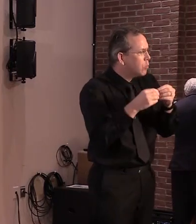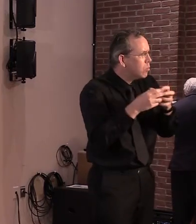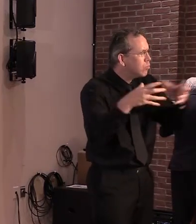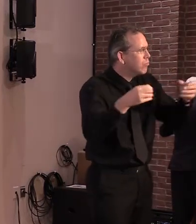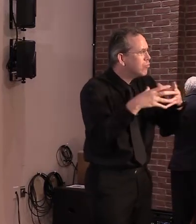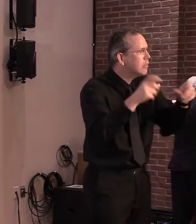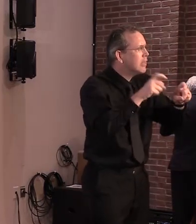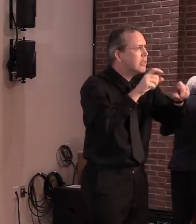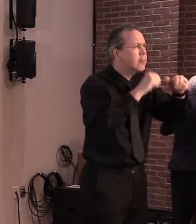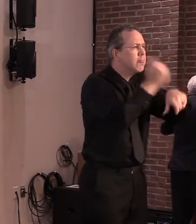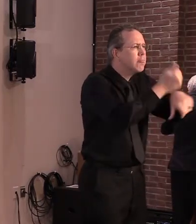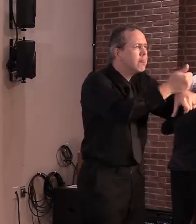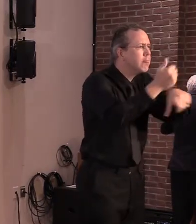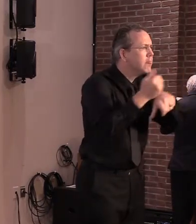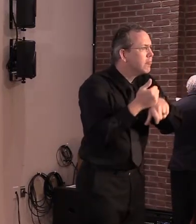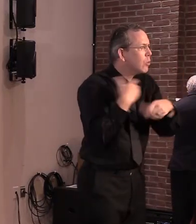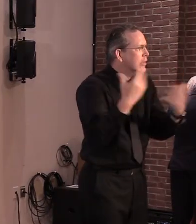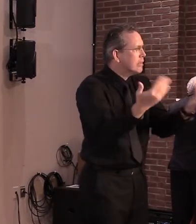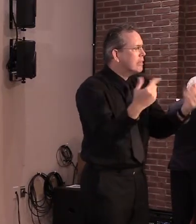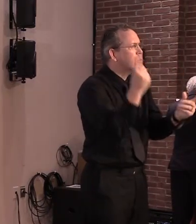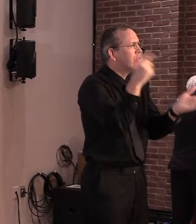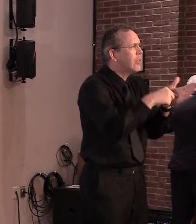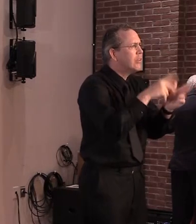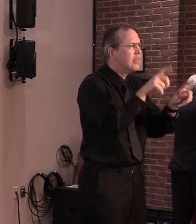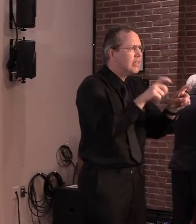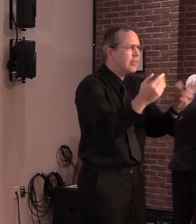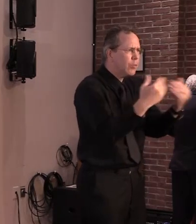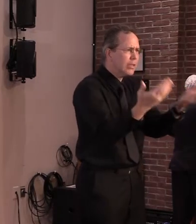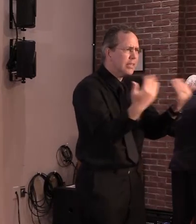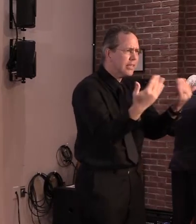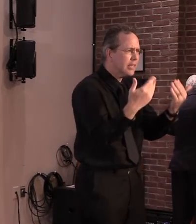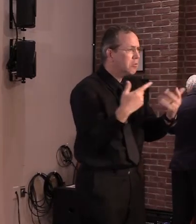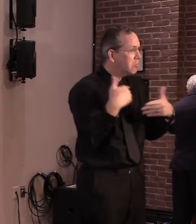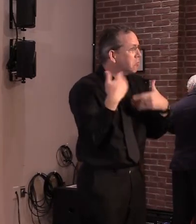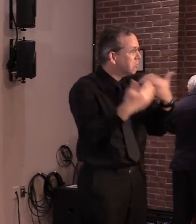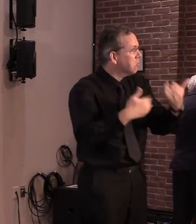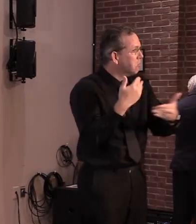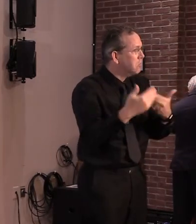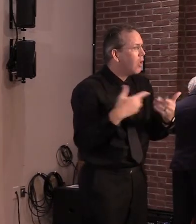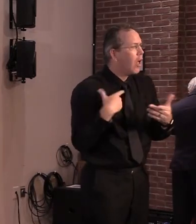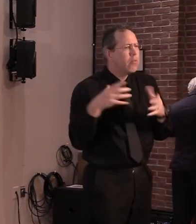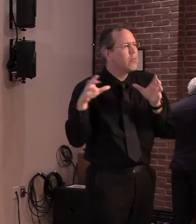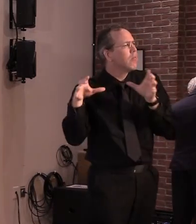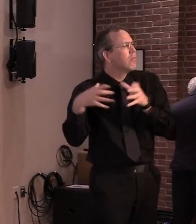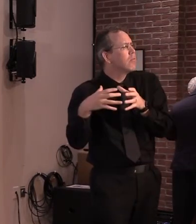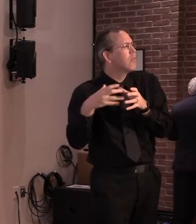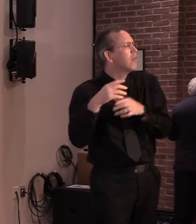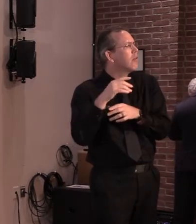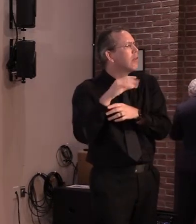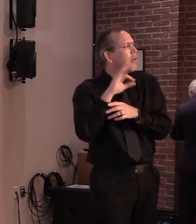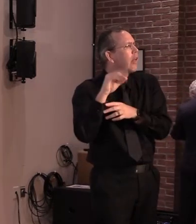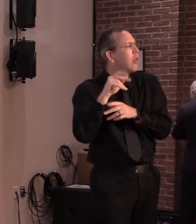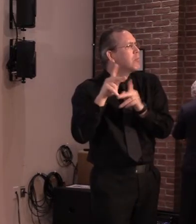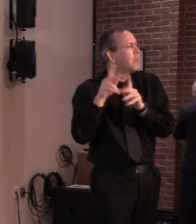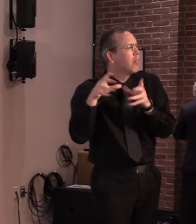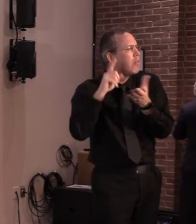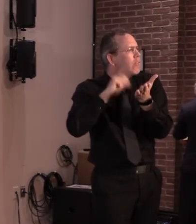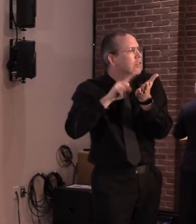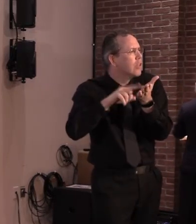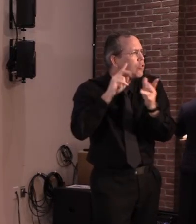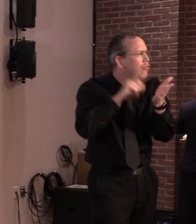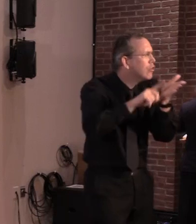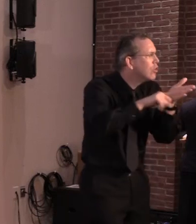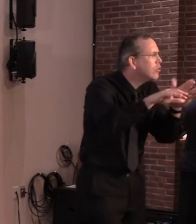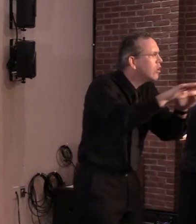tests a day. And for contact tracing, we now have the capacity to scale up to 90 investigators, tracing as many